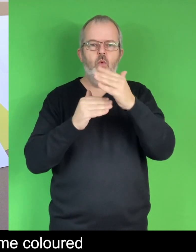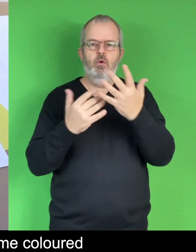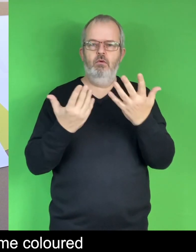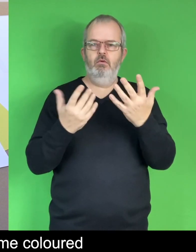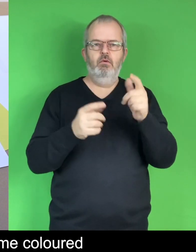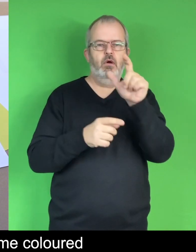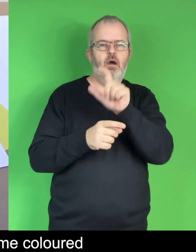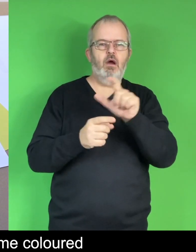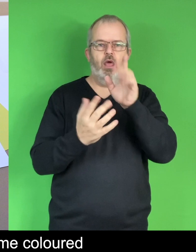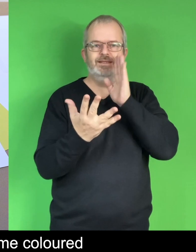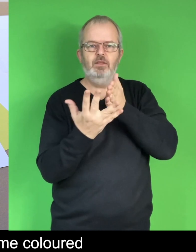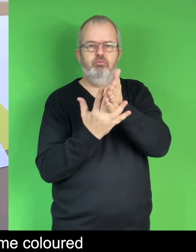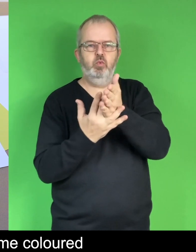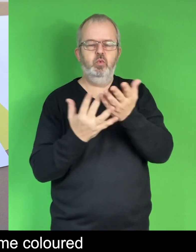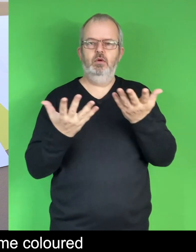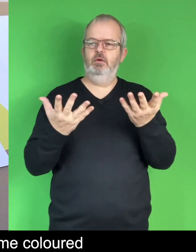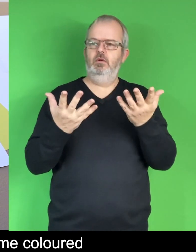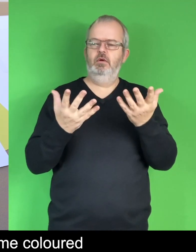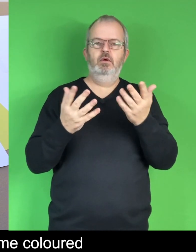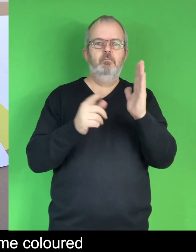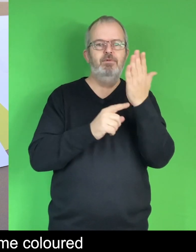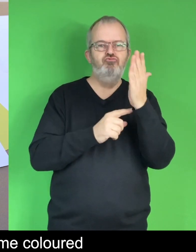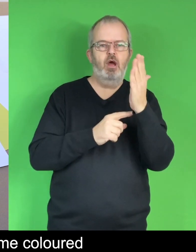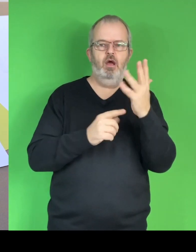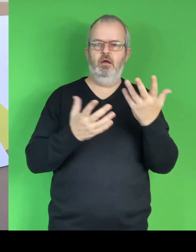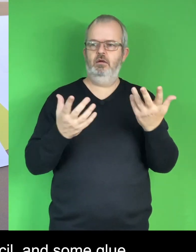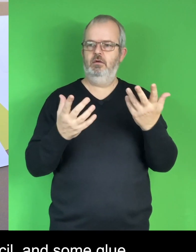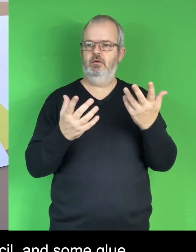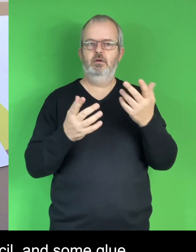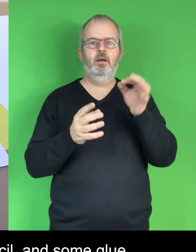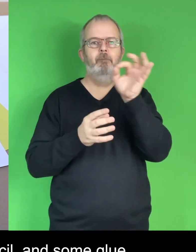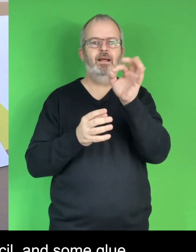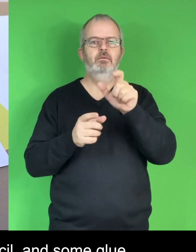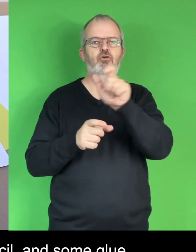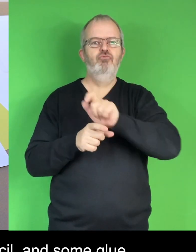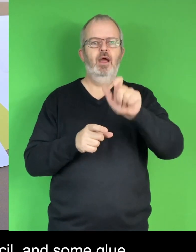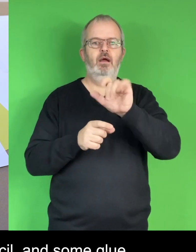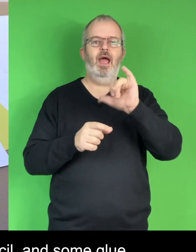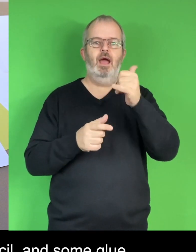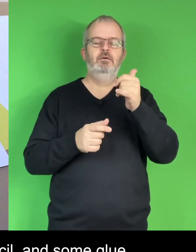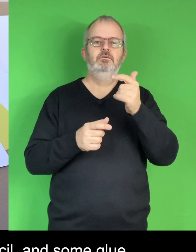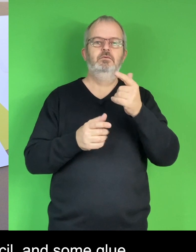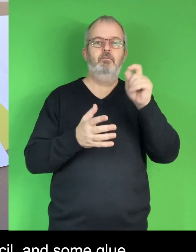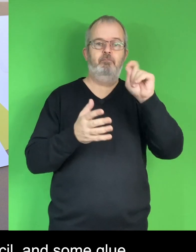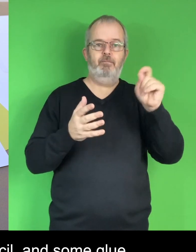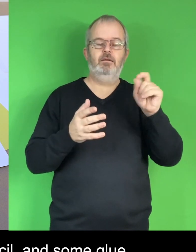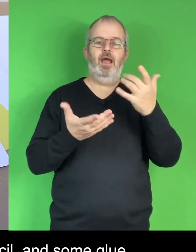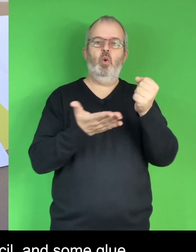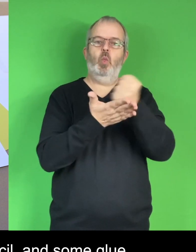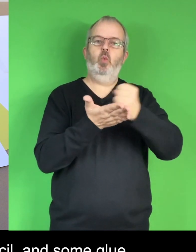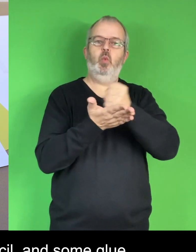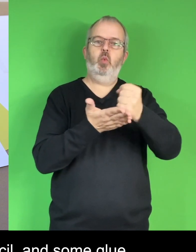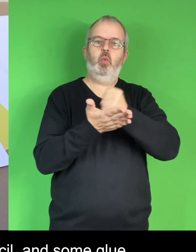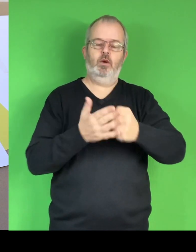pieces, some coloured cellophane, a piece of mirror, some pencil crayons and a pencil, and some